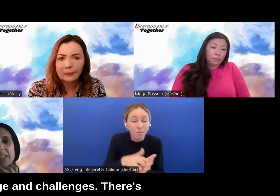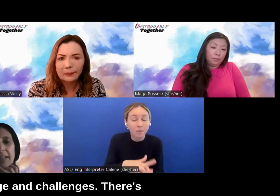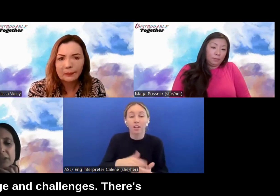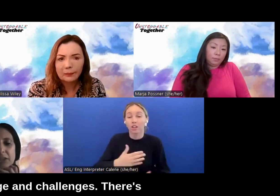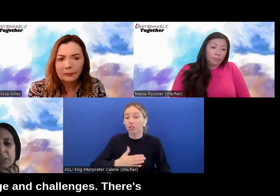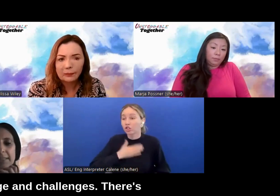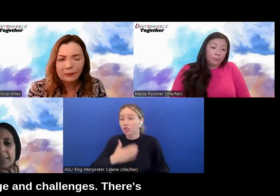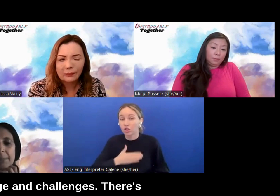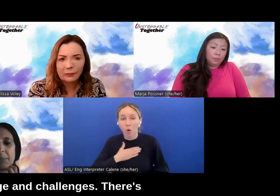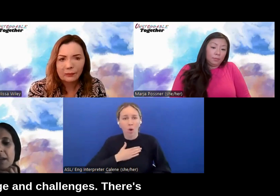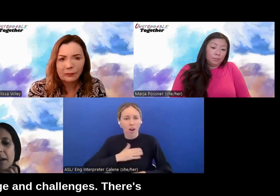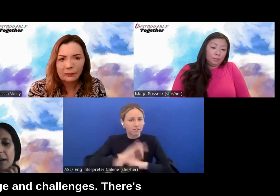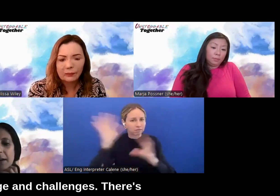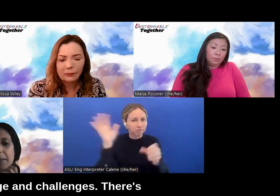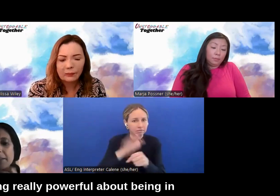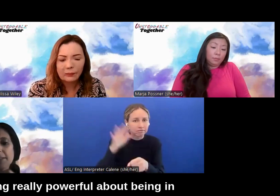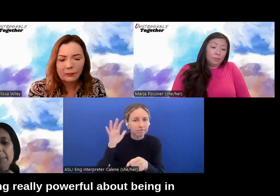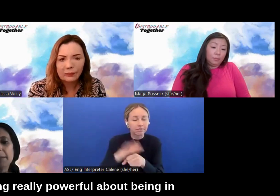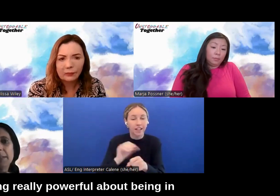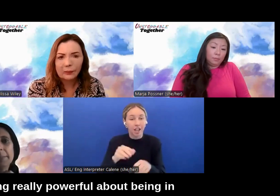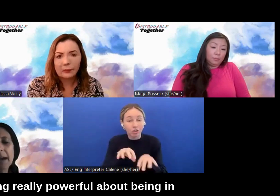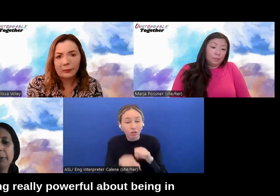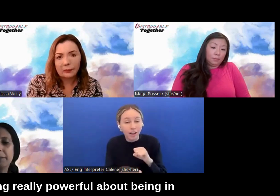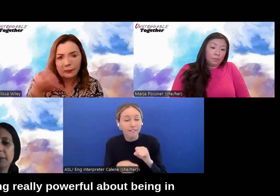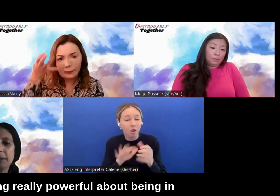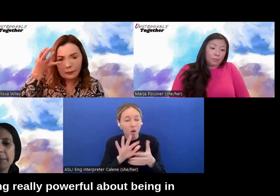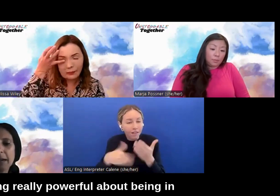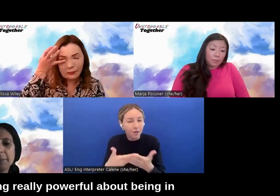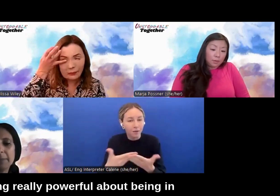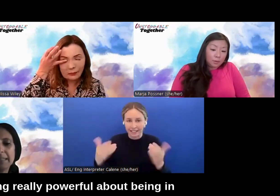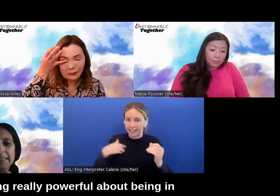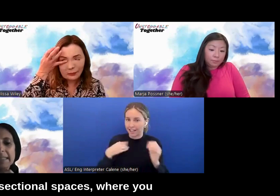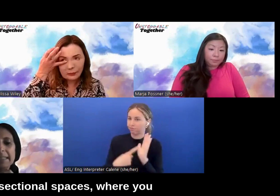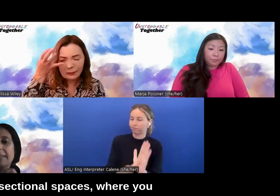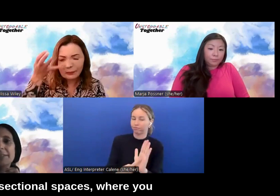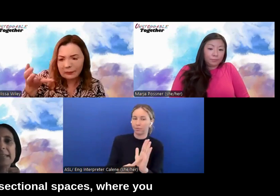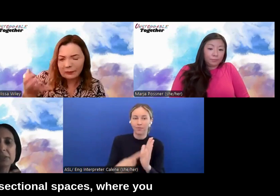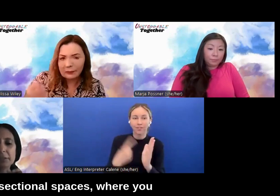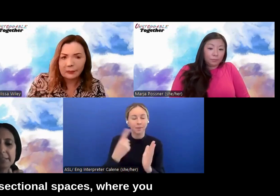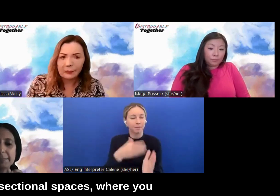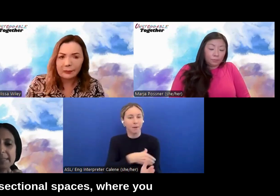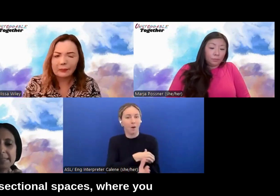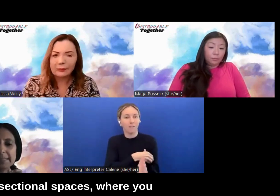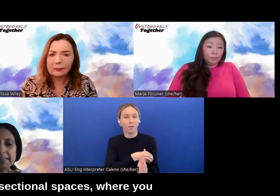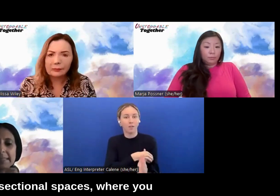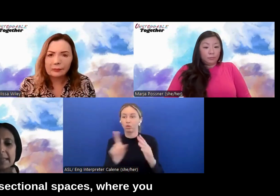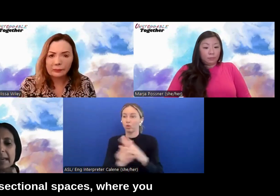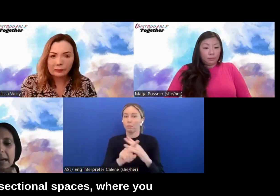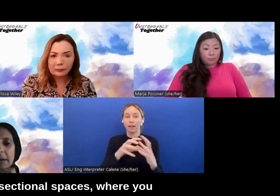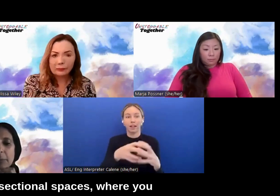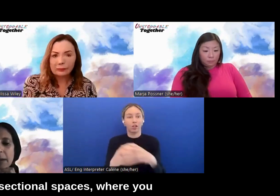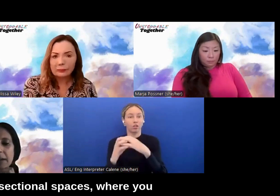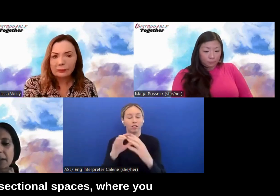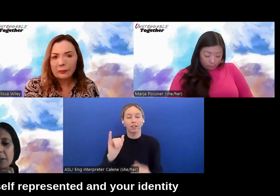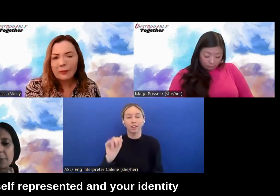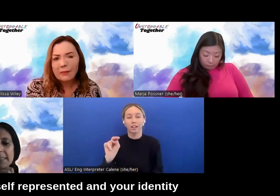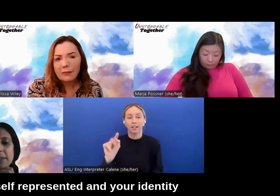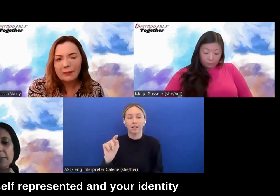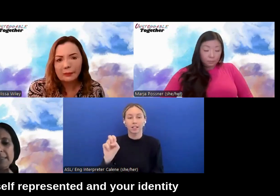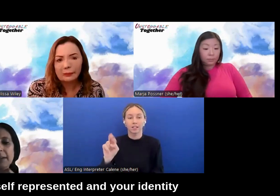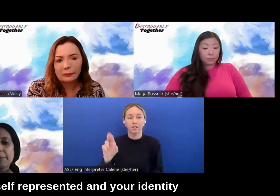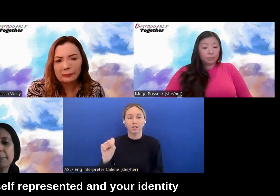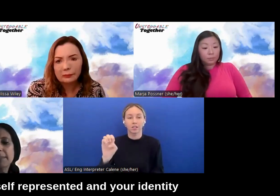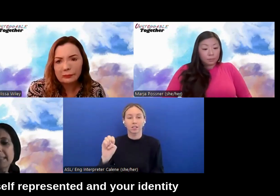in challenges. There's something really powerful about being in intersectional spaces where you